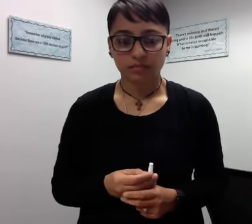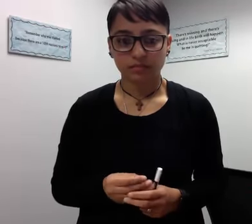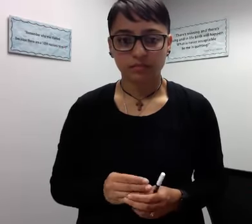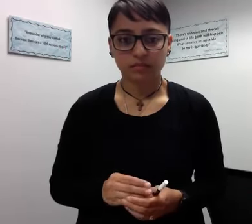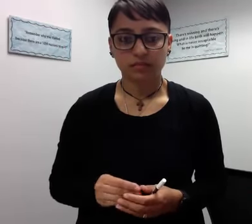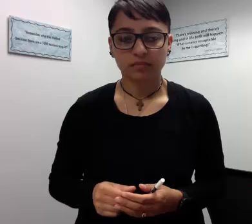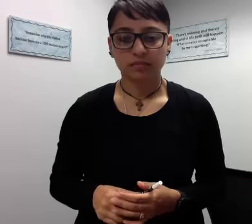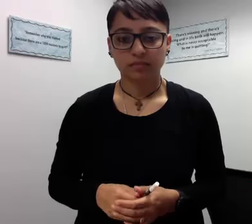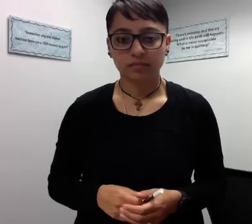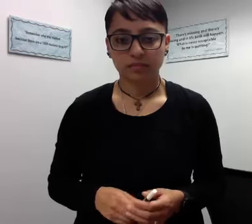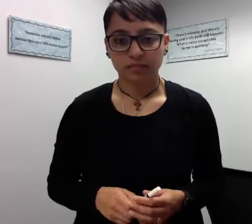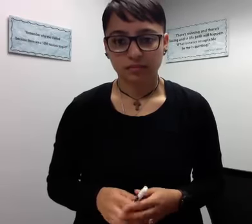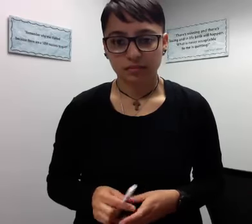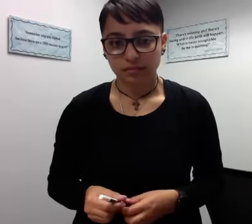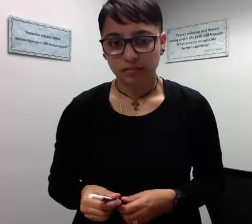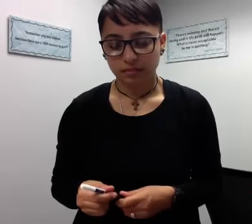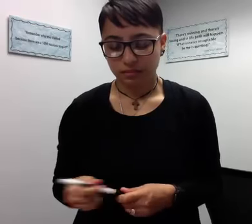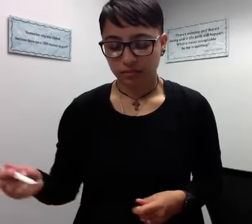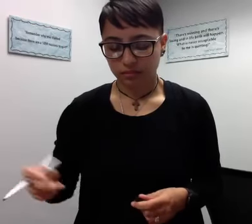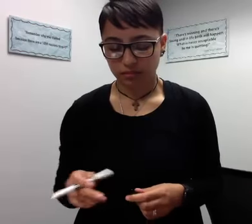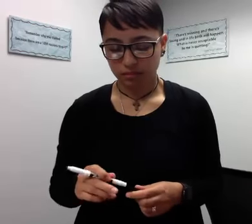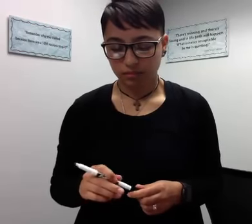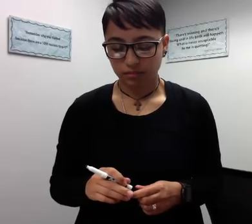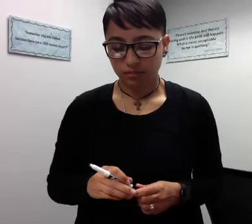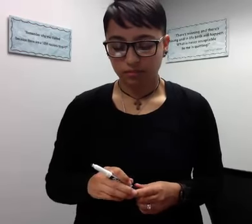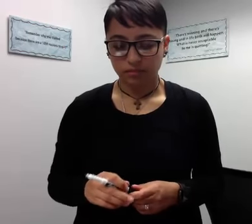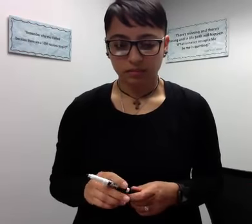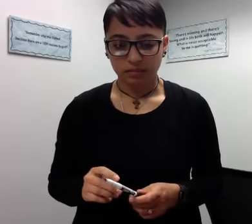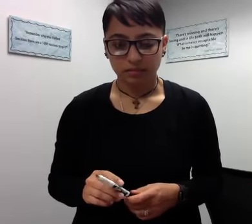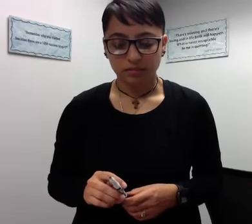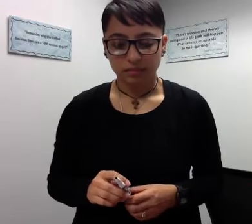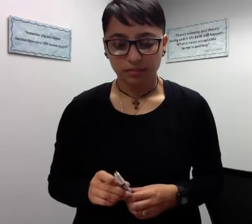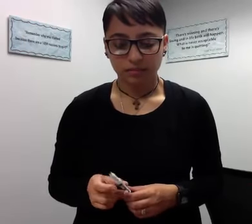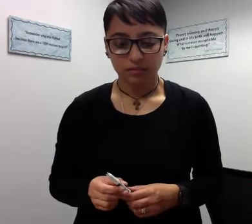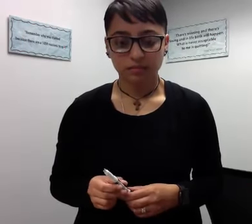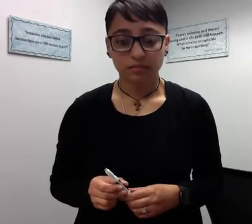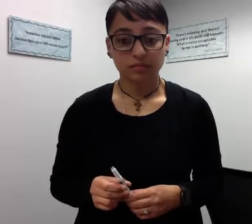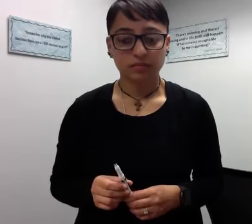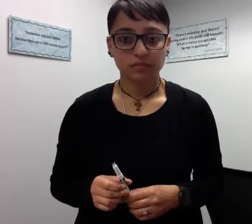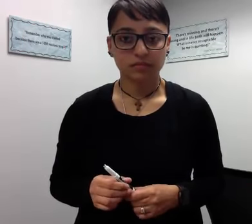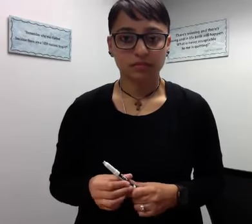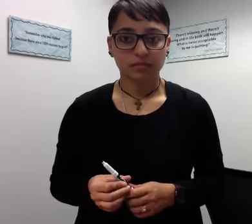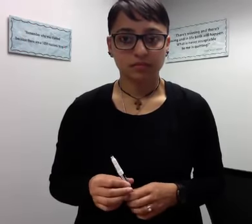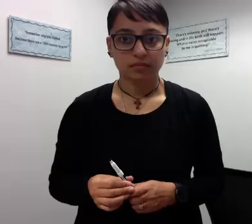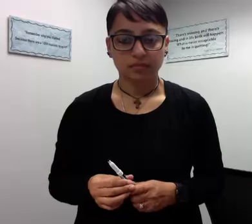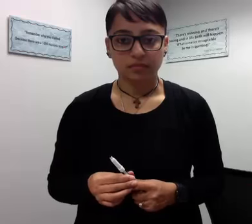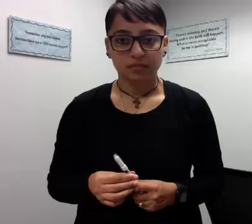begun. You will then have an additional 5 minutes to complete the interpretation. You will be